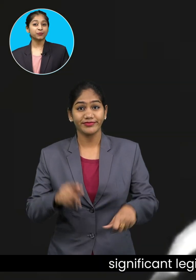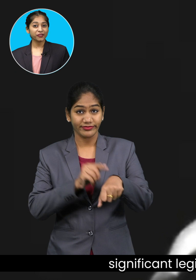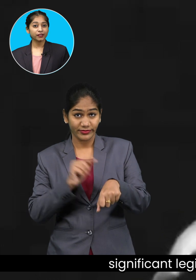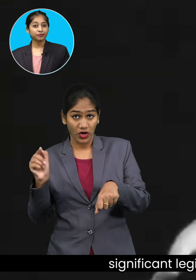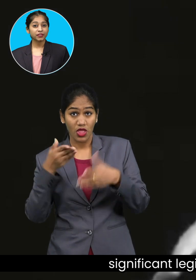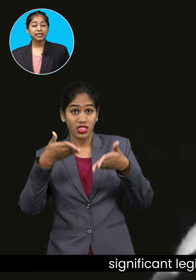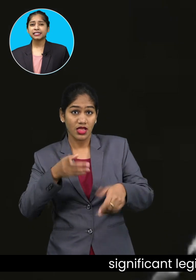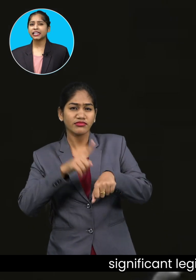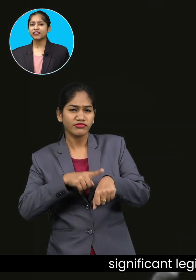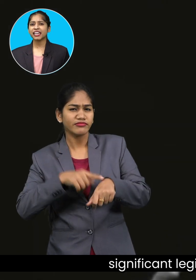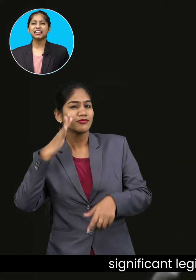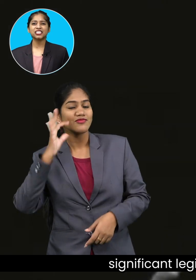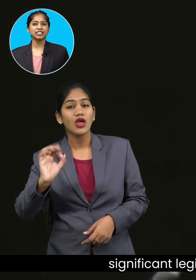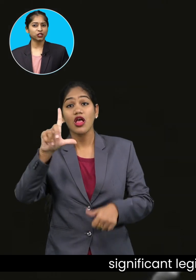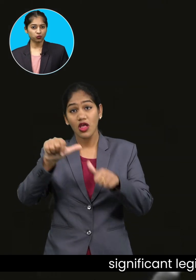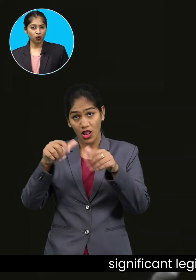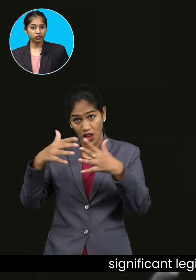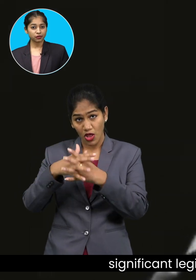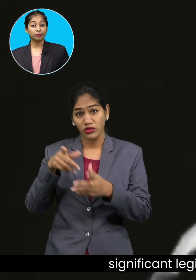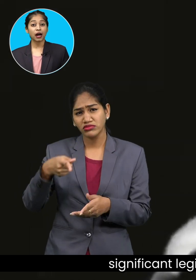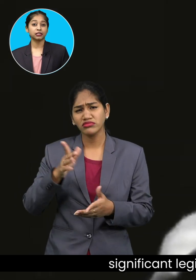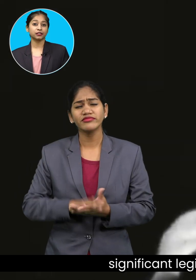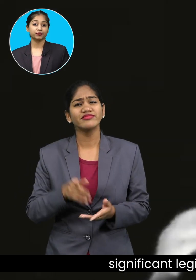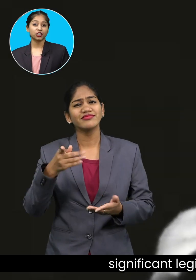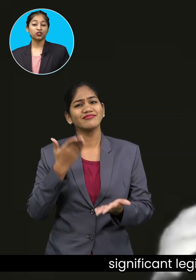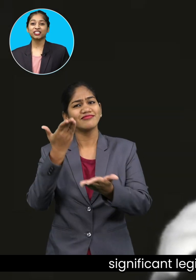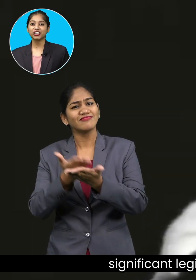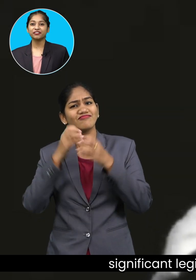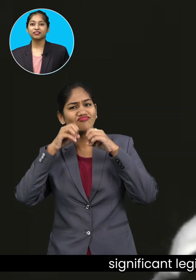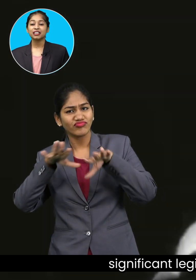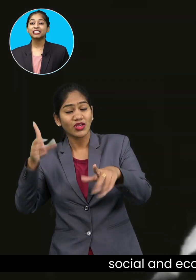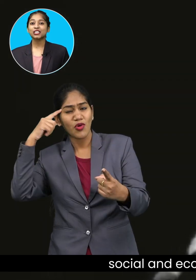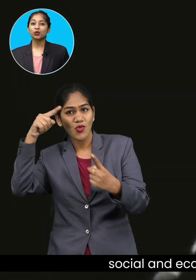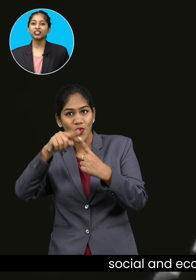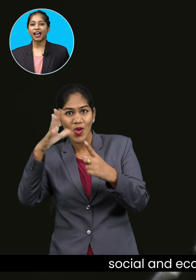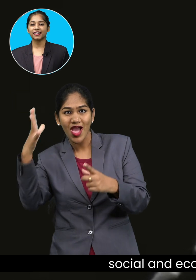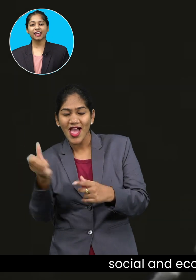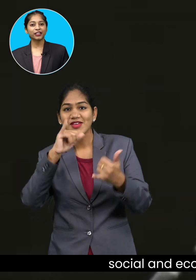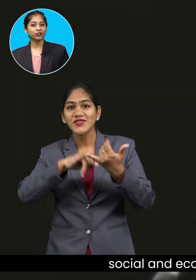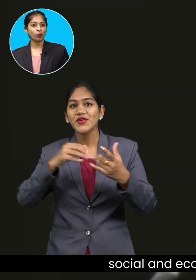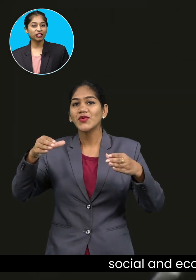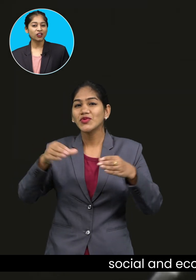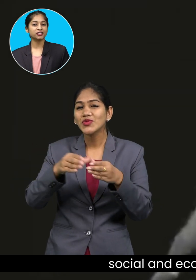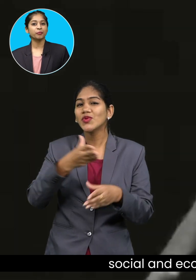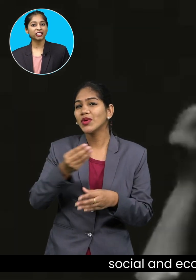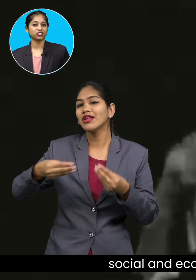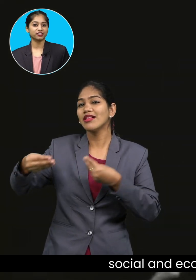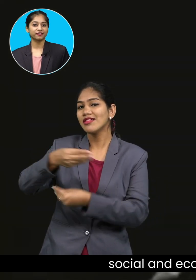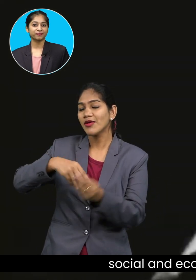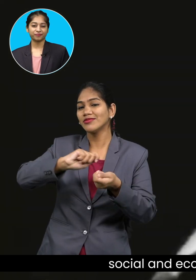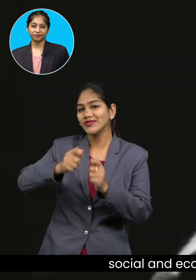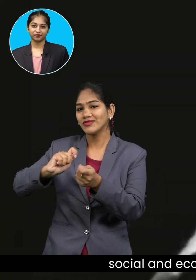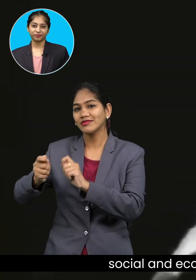During this period, significant legislation was passed to achieve social and economic